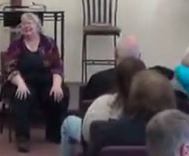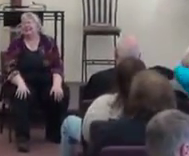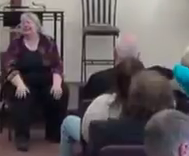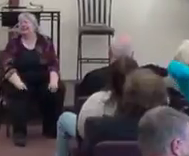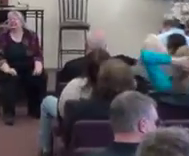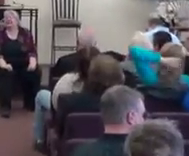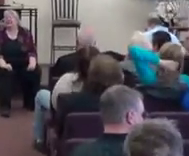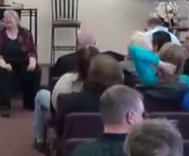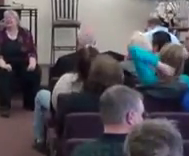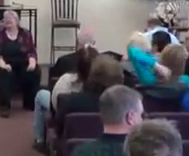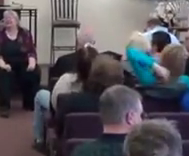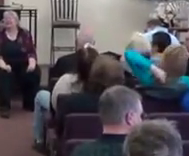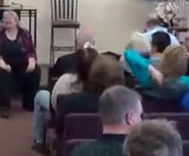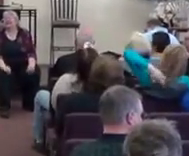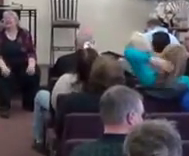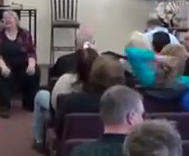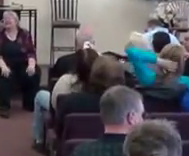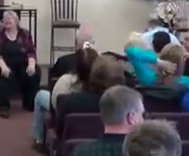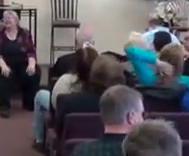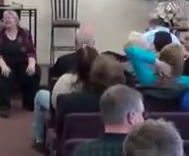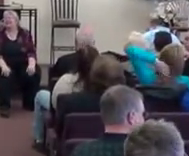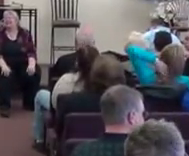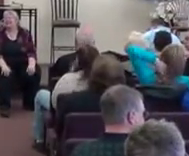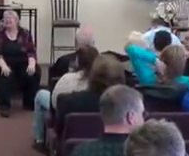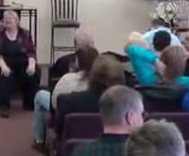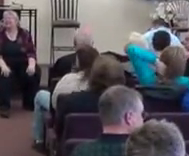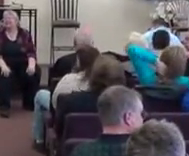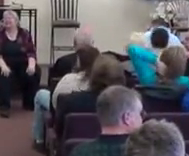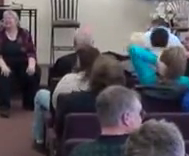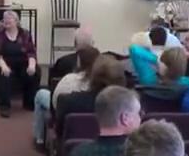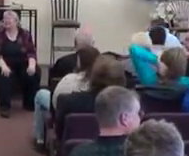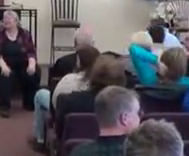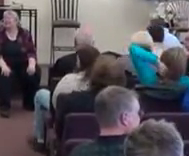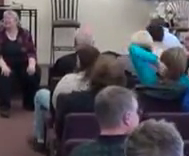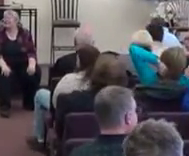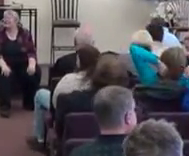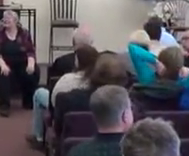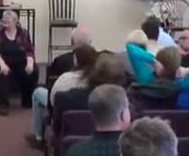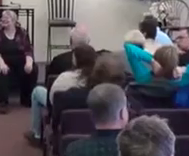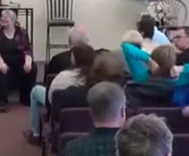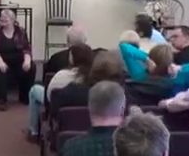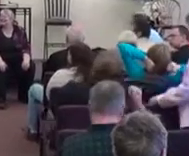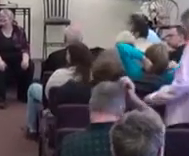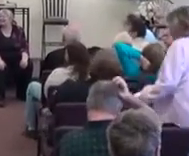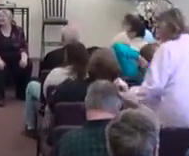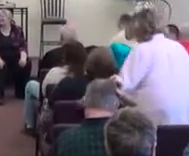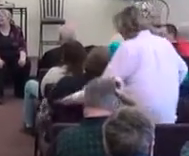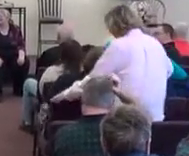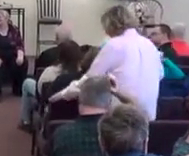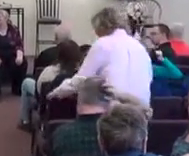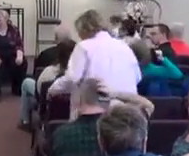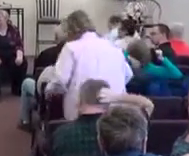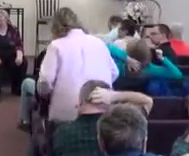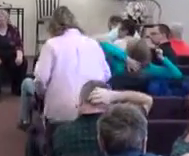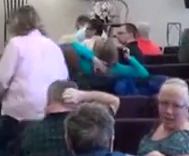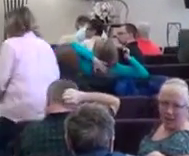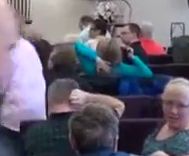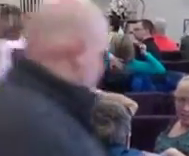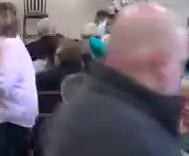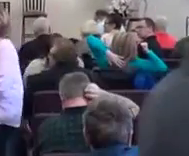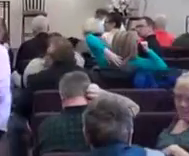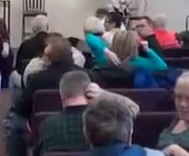only guy there. Look at my wife. I'm in trouble. You better go home and take the power nap. It's here. I'm going to take